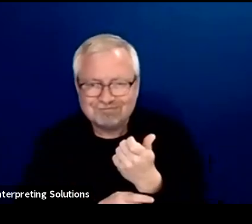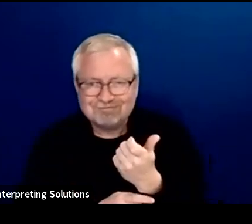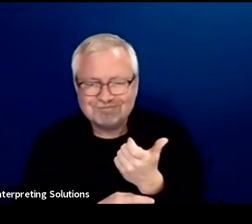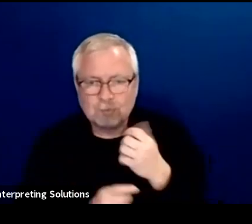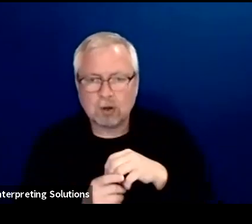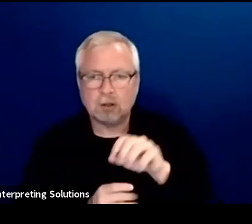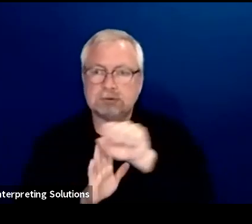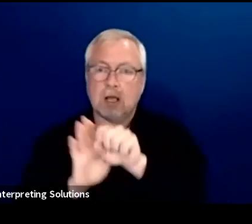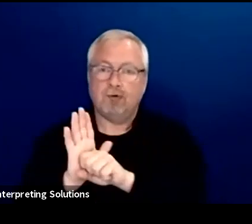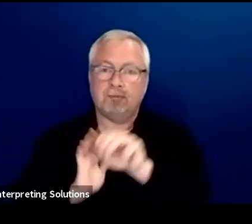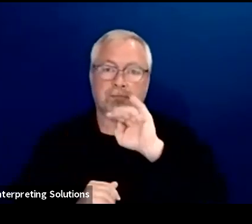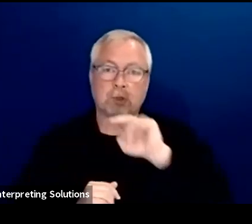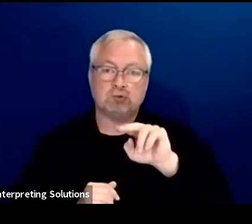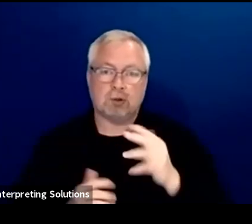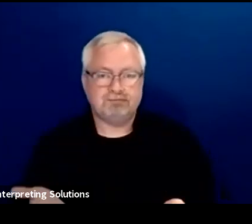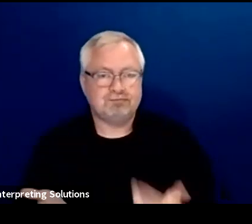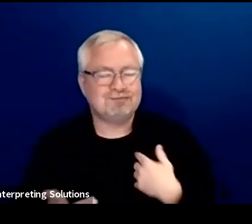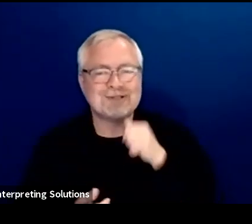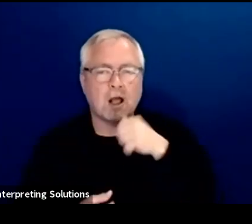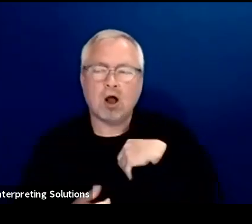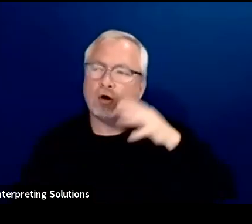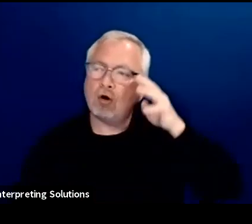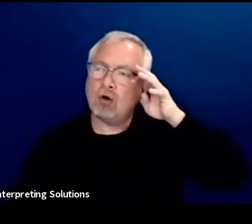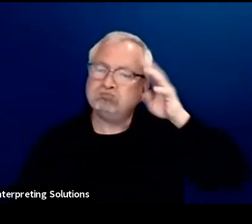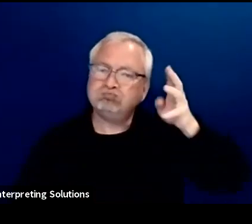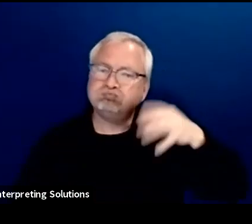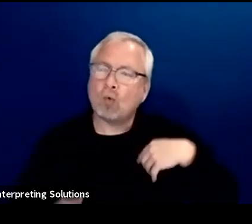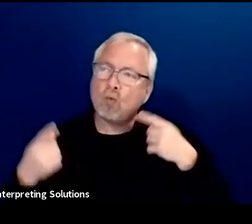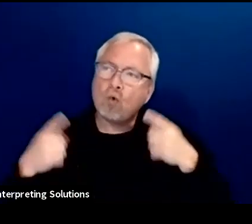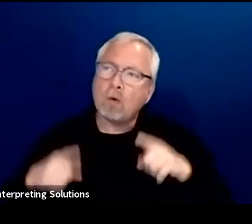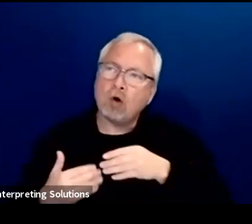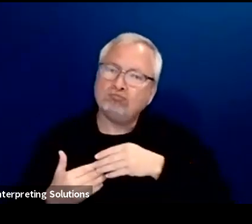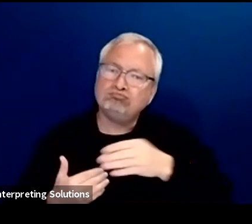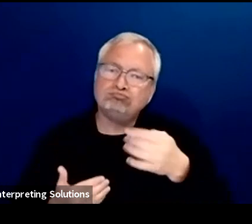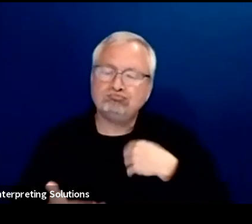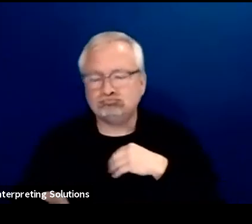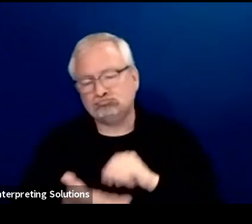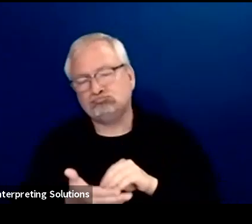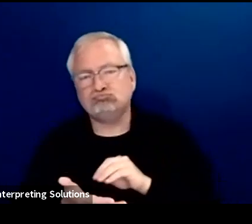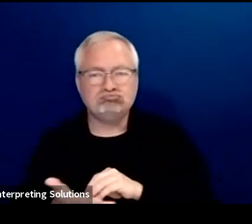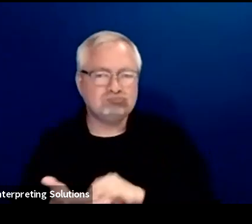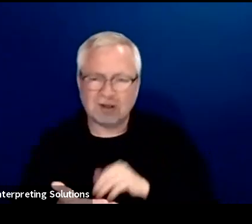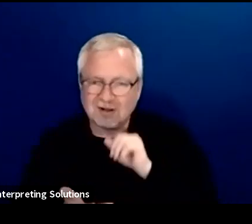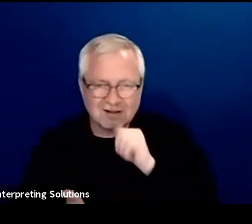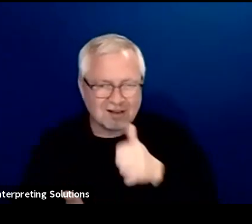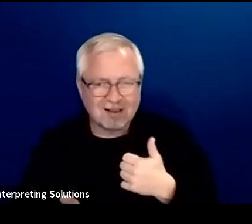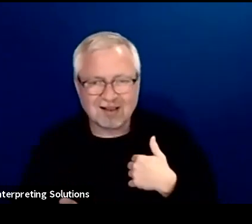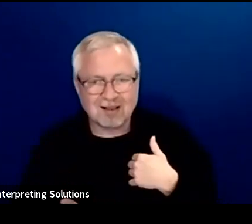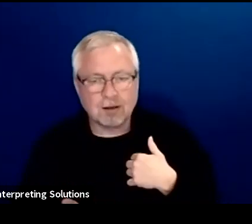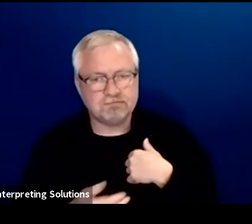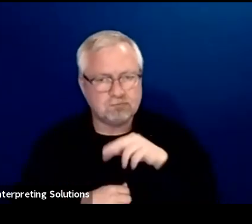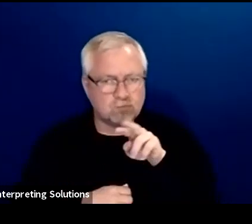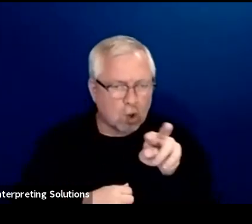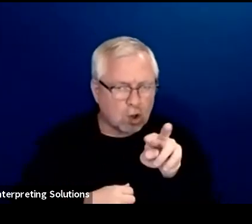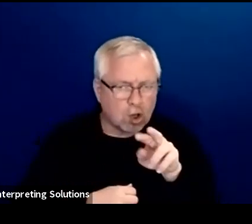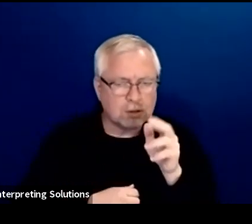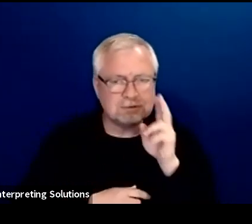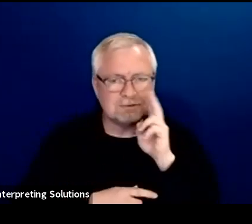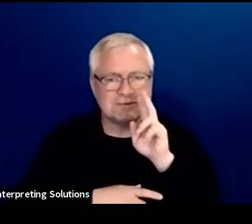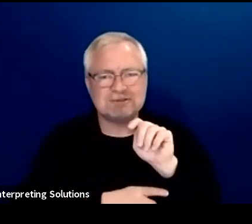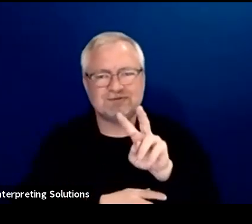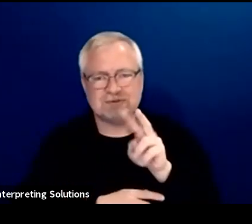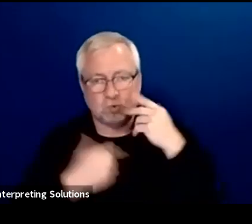going to happen. That was one piece. I could turn on my TV and see the destruction in Italy, see the